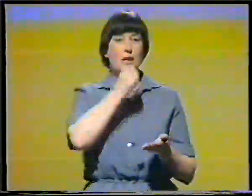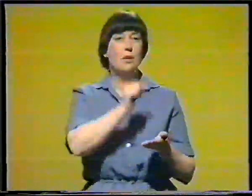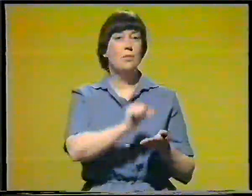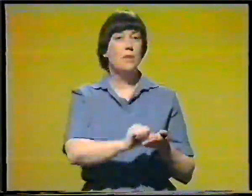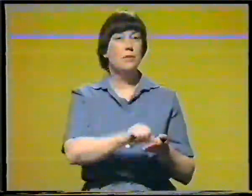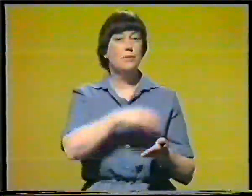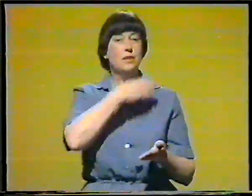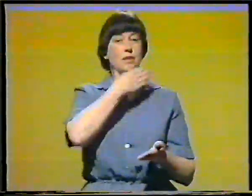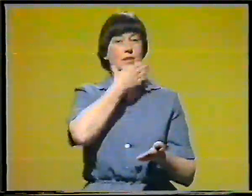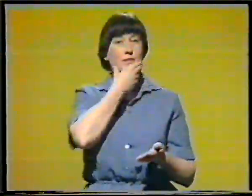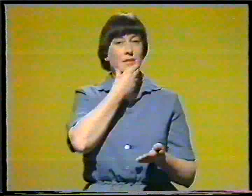Postman.